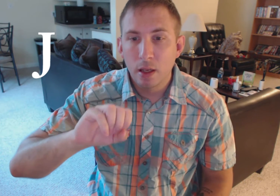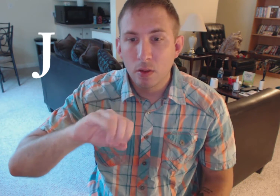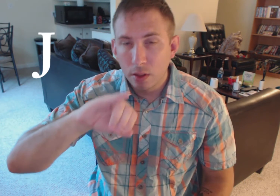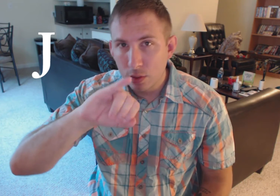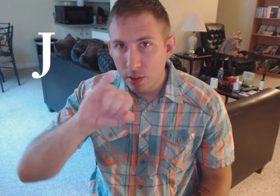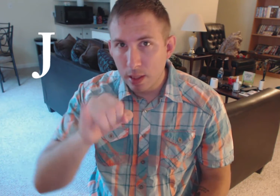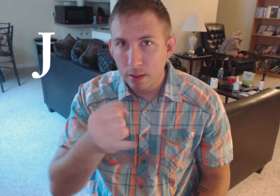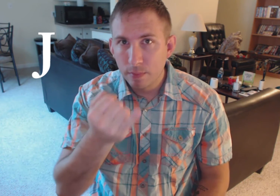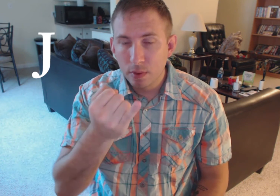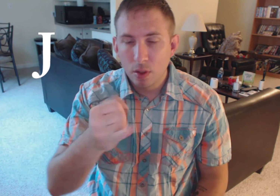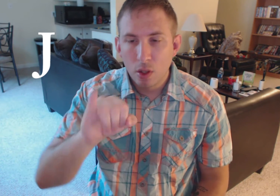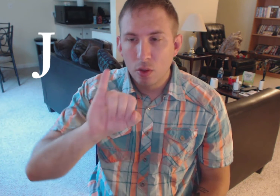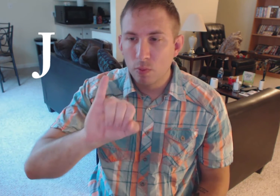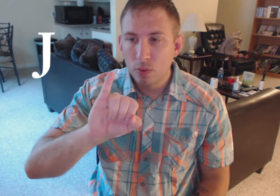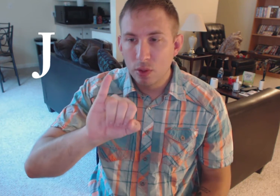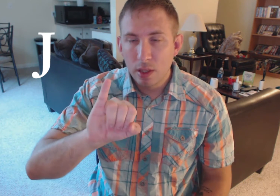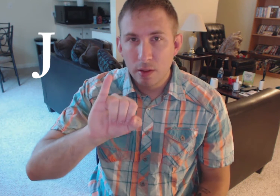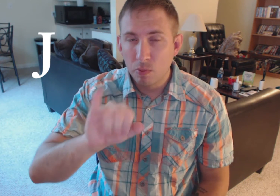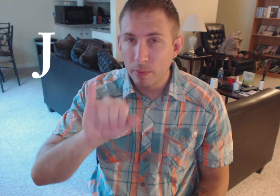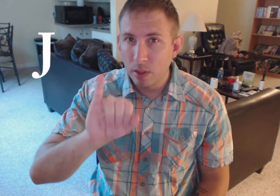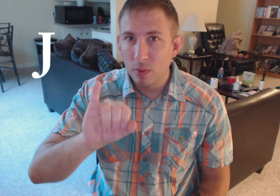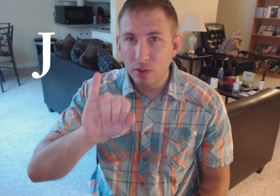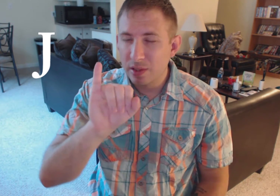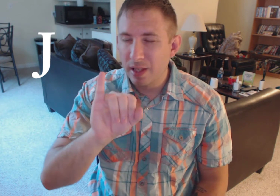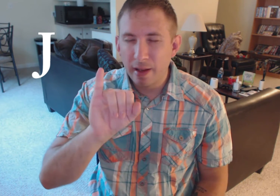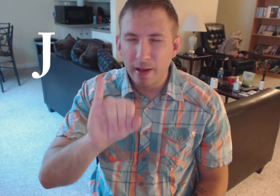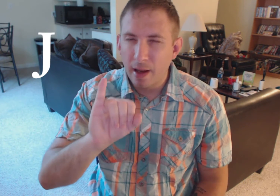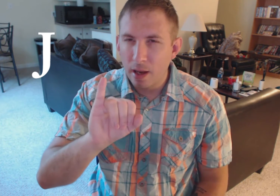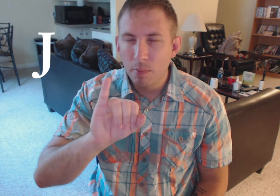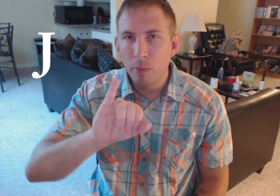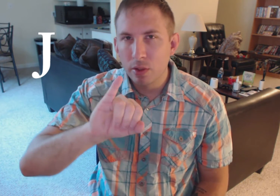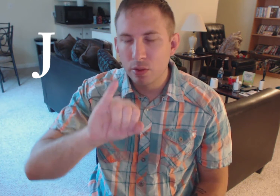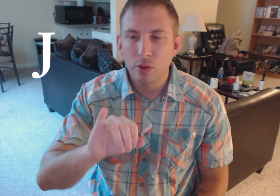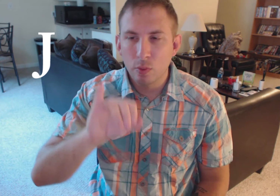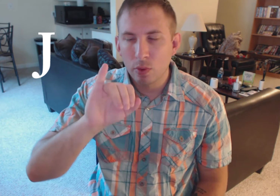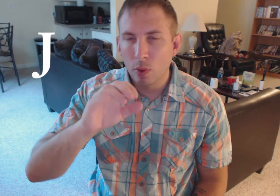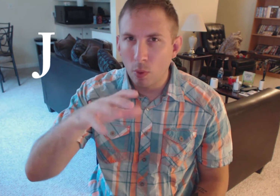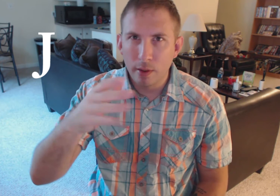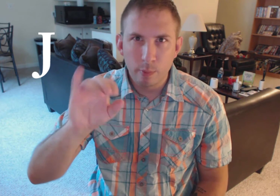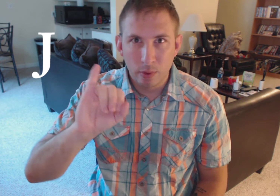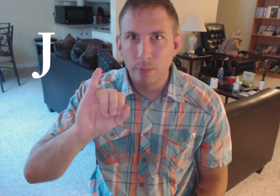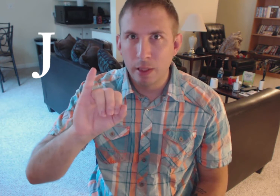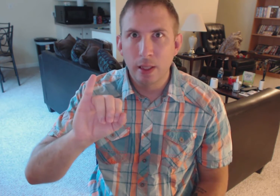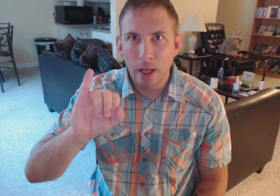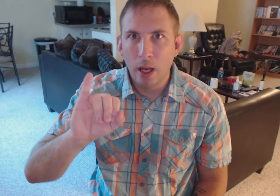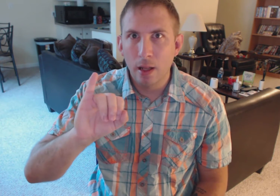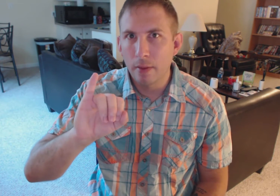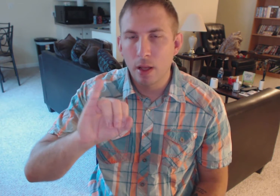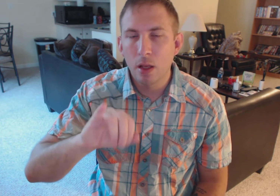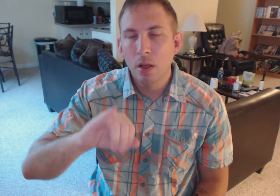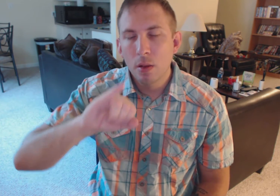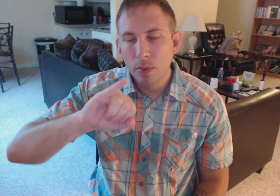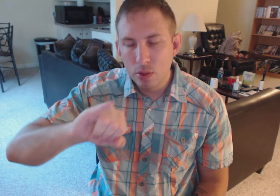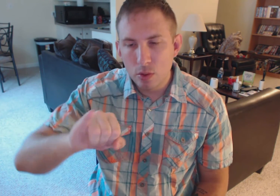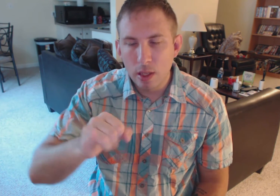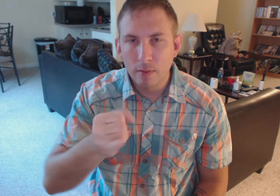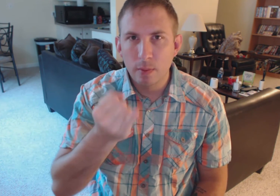Now letter J. Remember, just like an I, but you don't want to repeat an I like that, but you're gonna have to